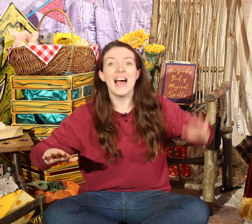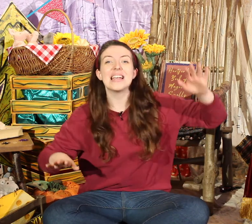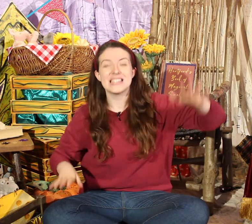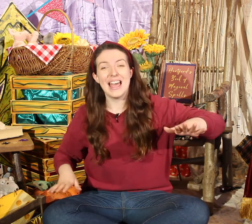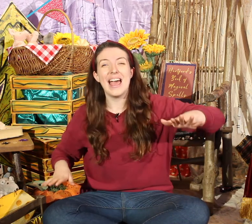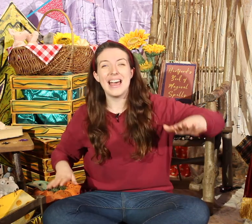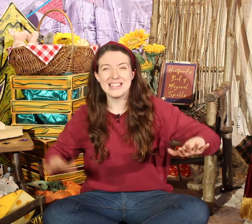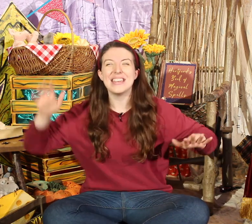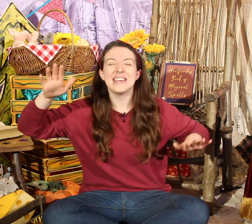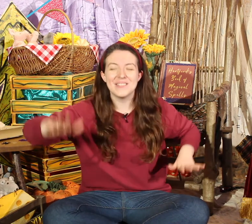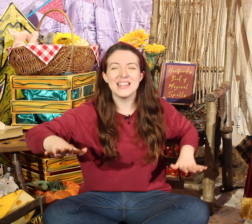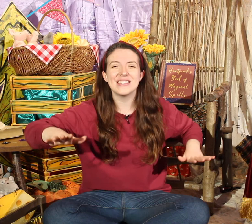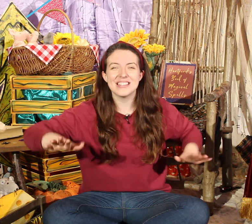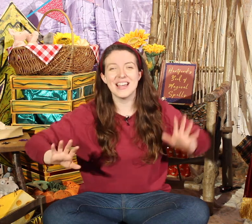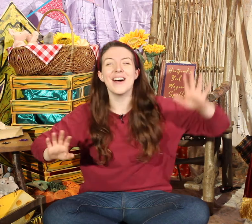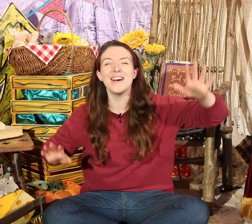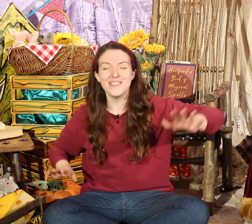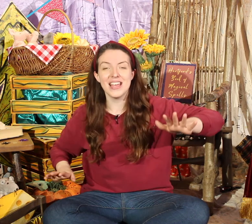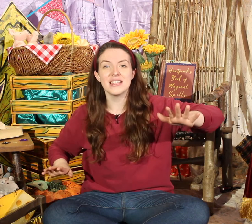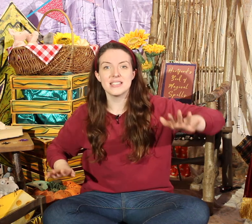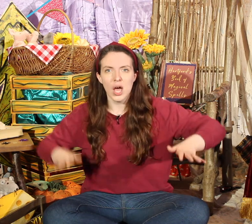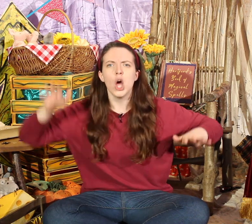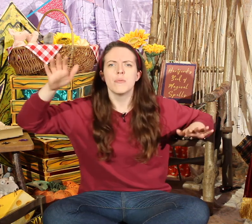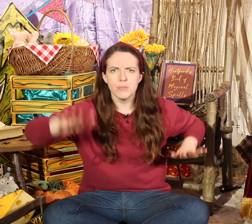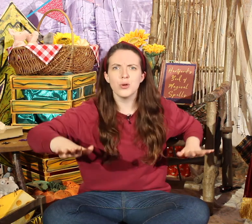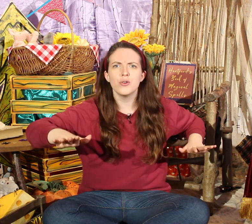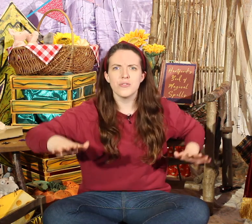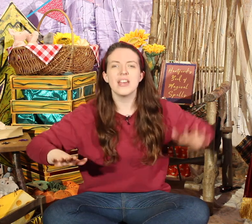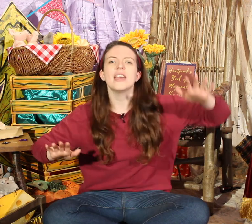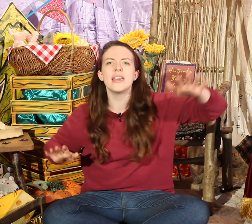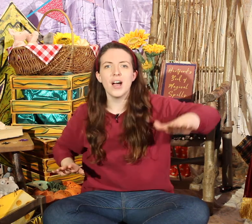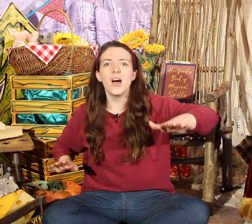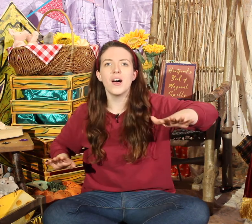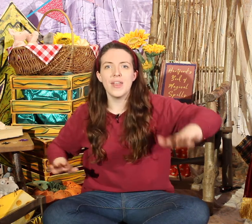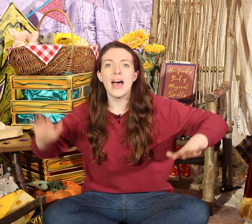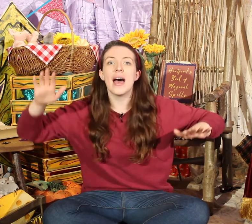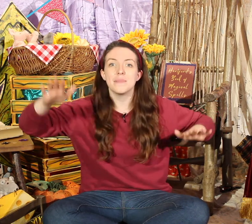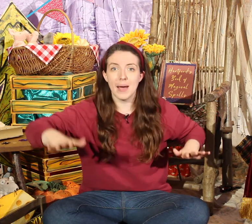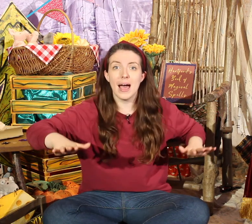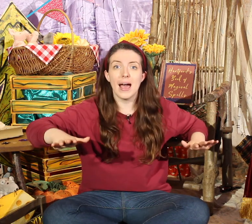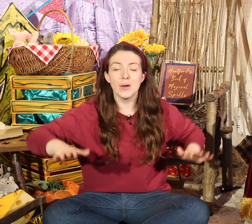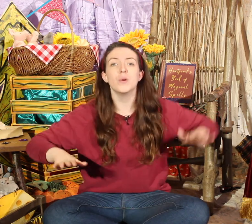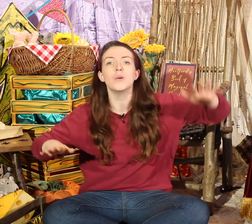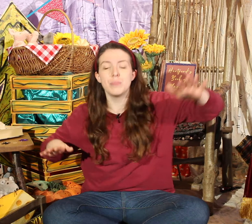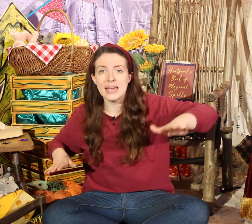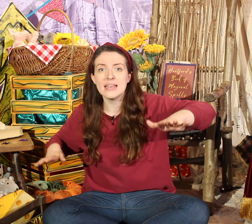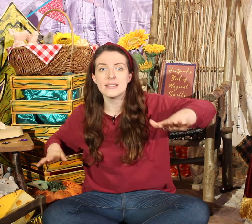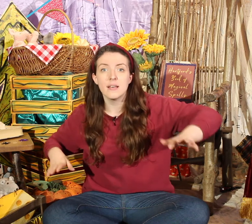and steady wins the race, moving on at my own pace.